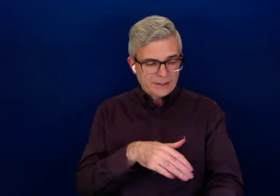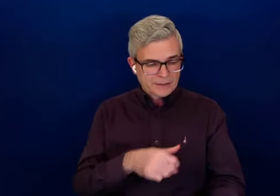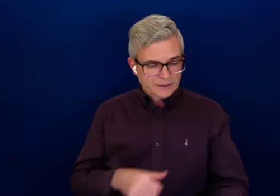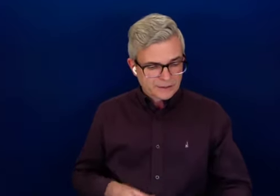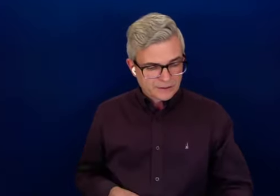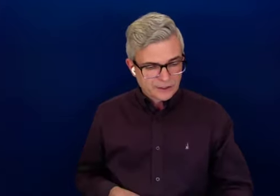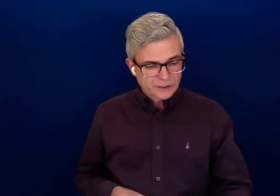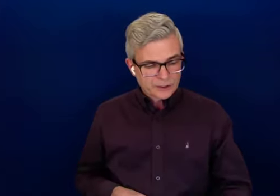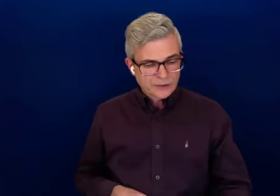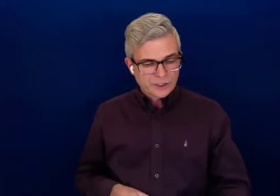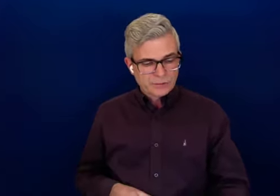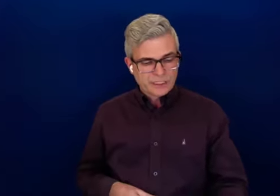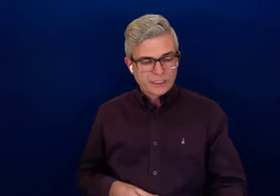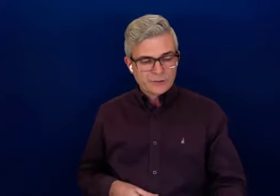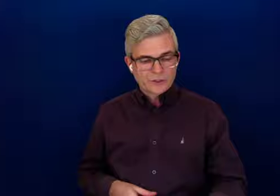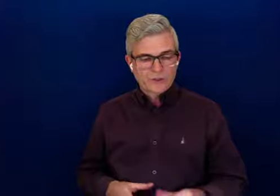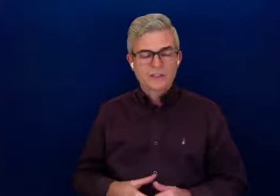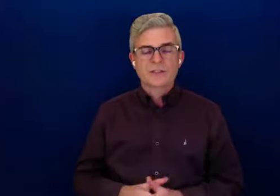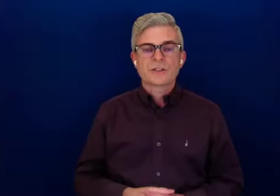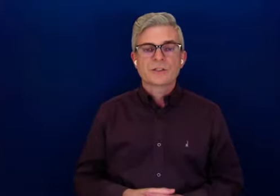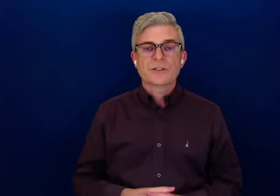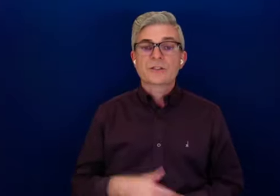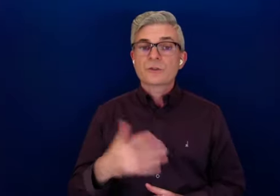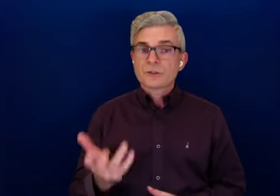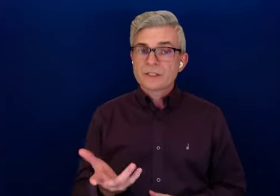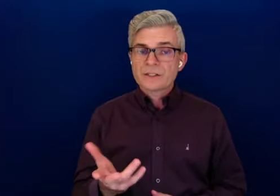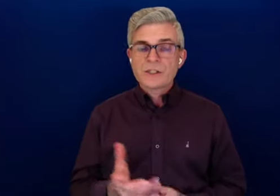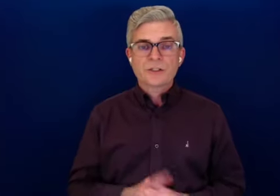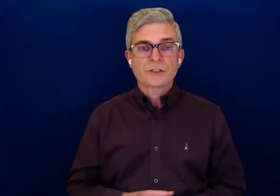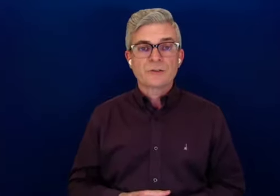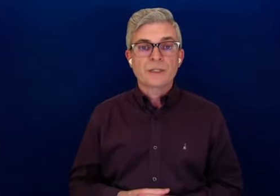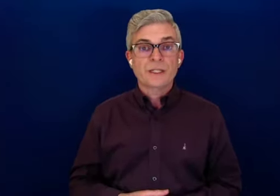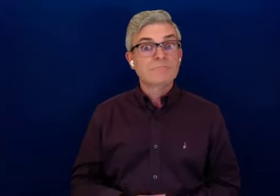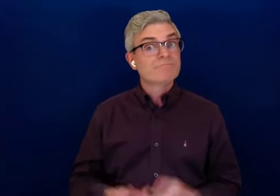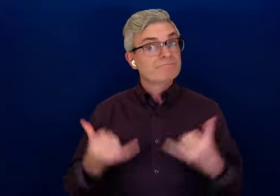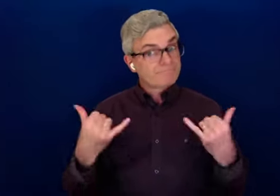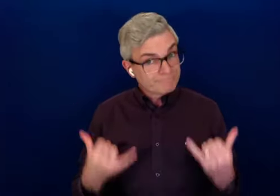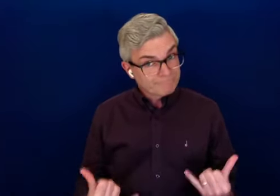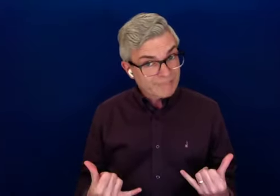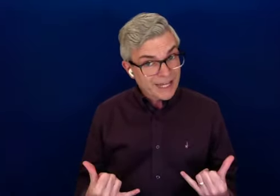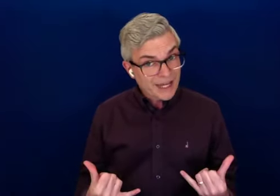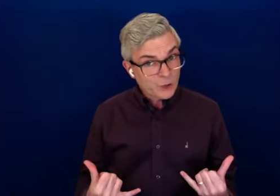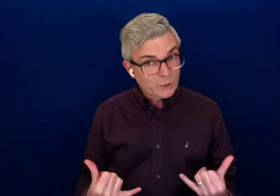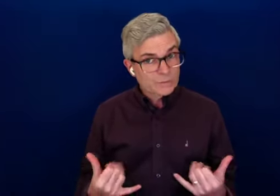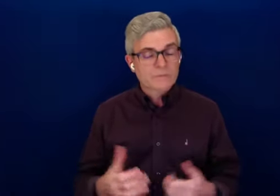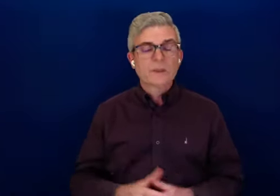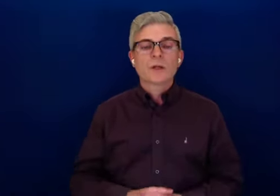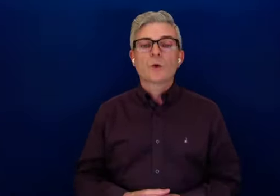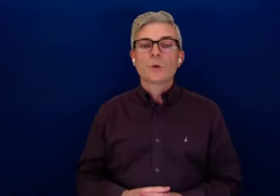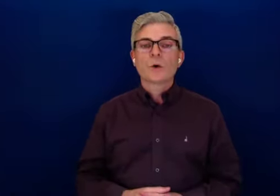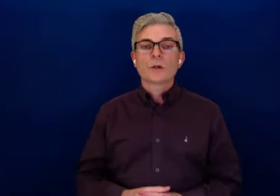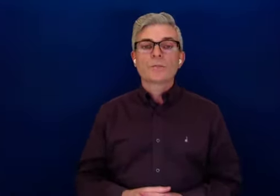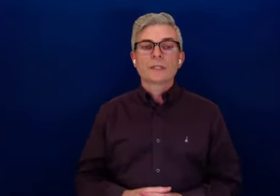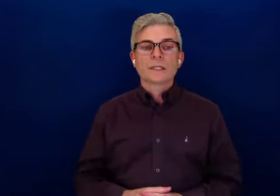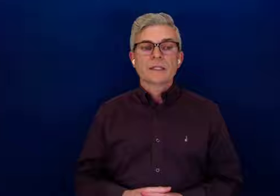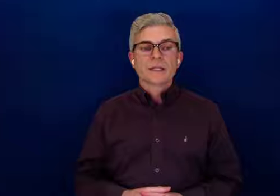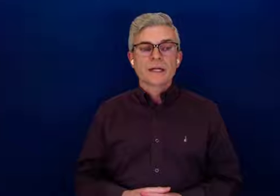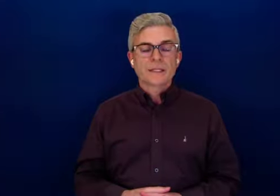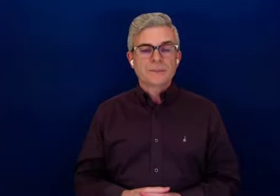that. Conclusion, begin with a transition. So the transition could be now, or